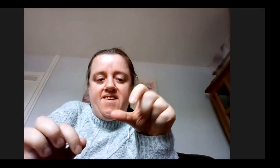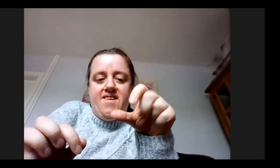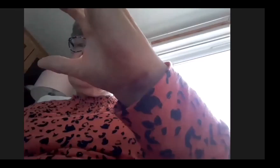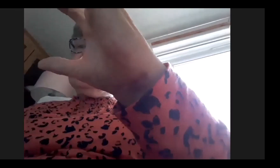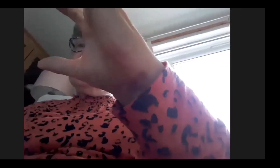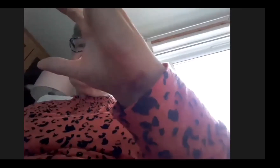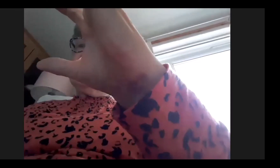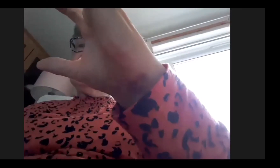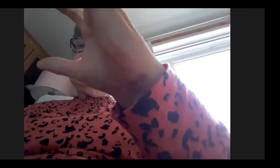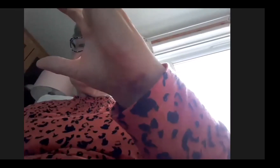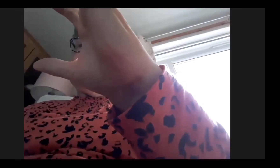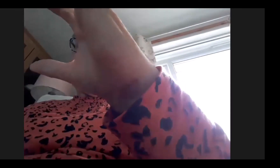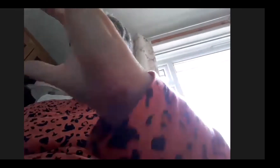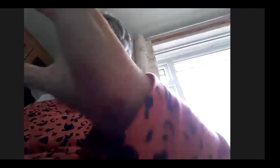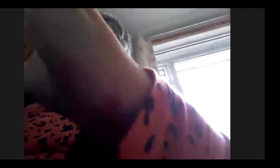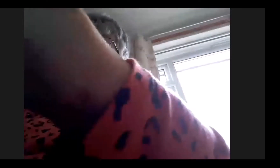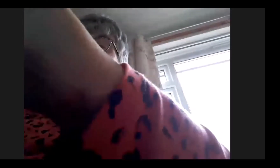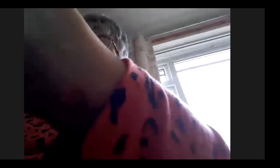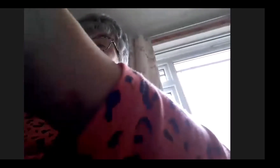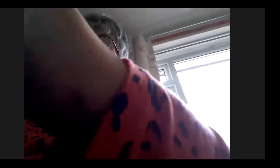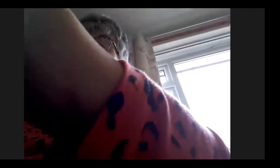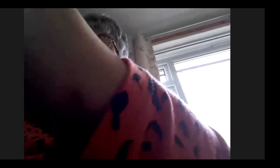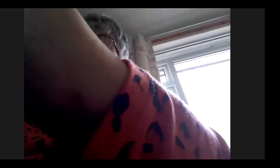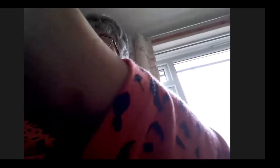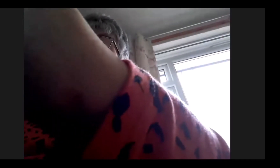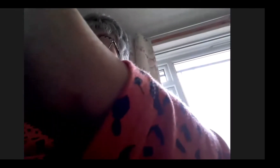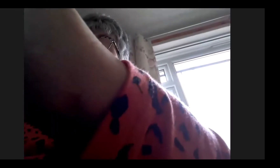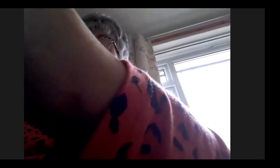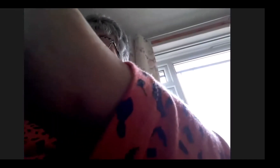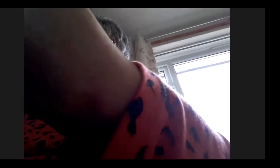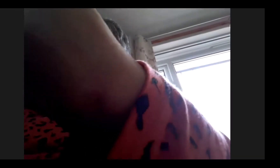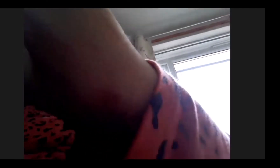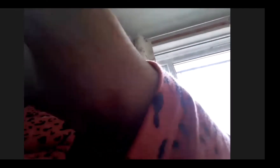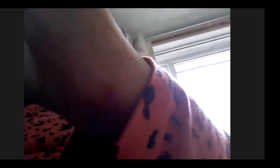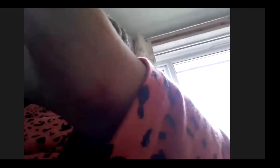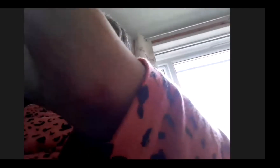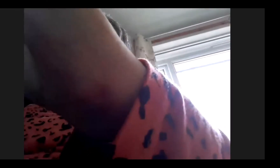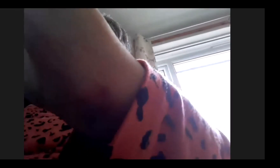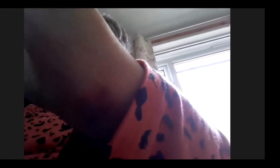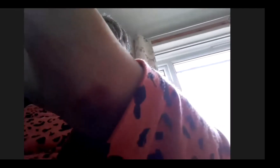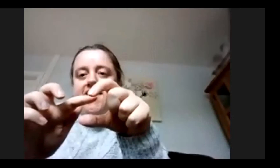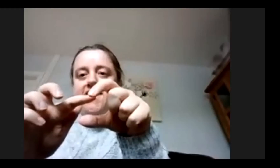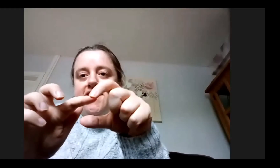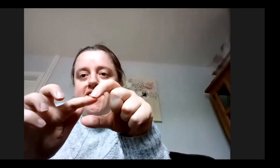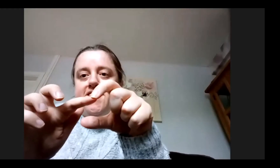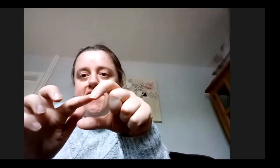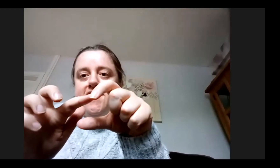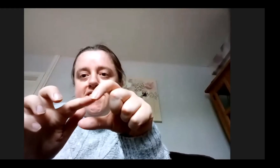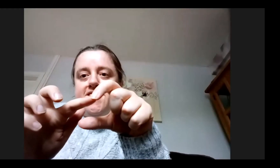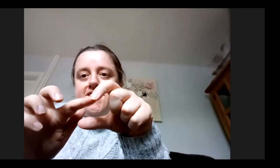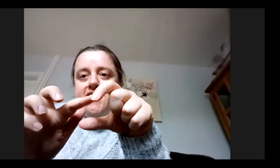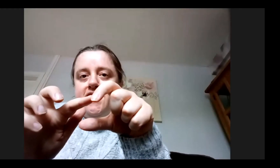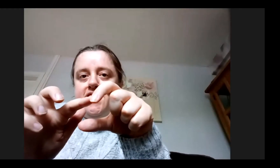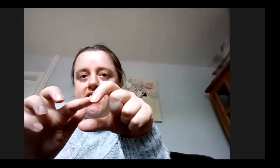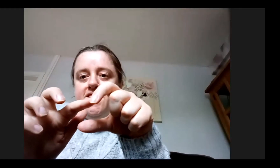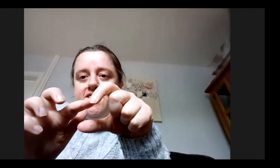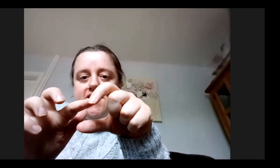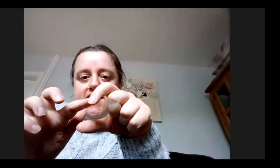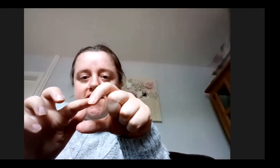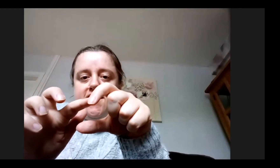hand. Right, you've got your C with your one hand. Pick your finger up. Stand it up. Stand that finger